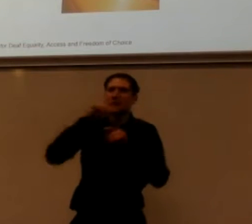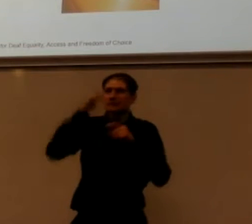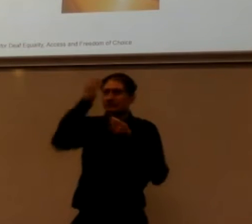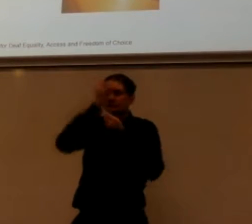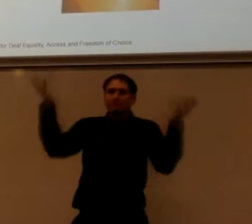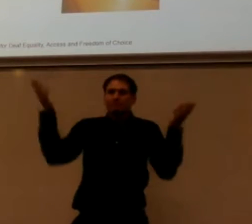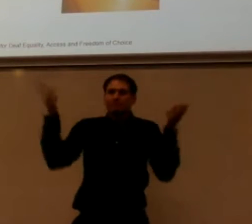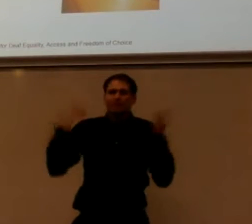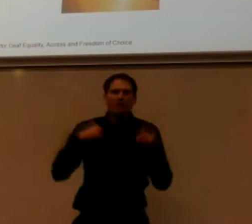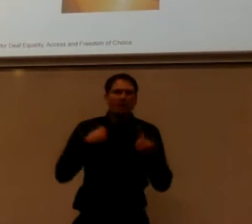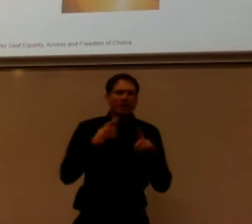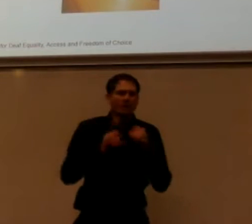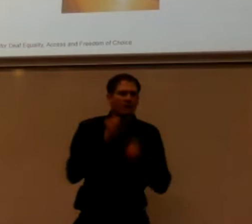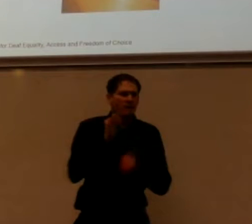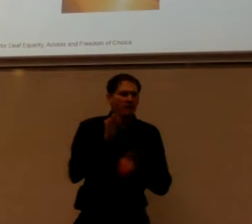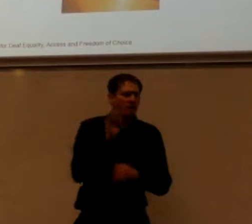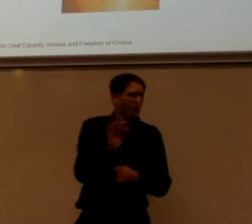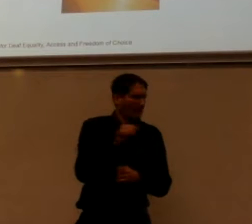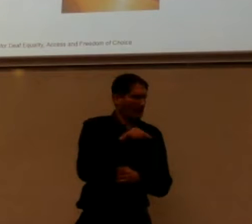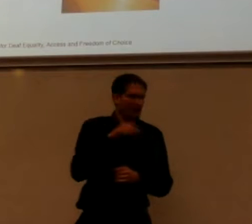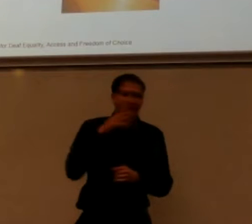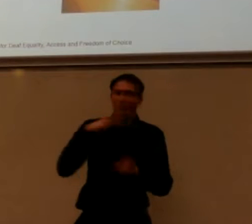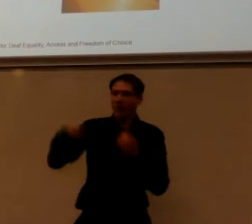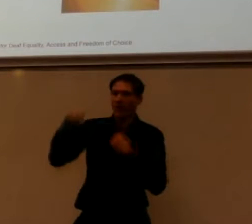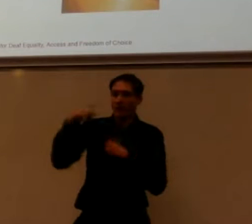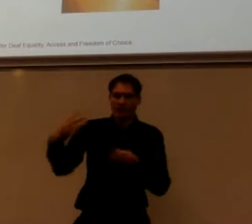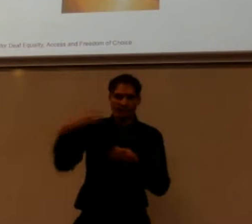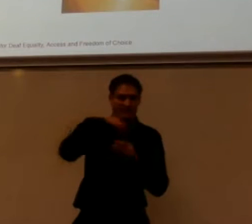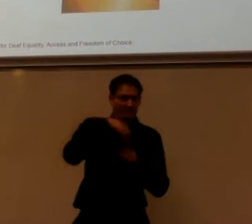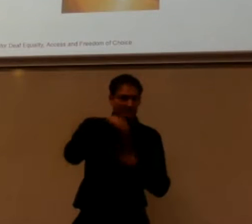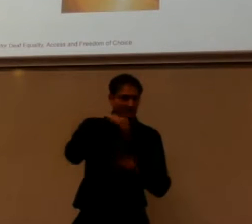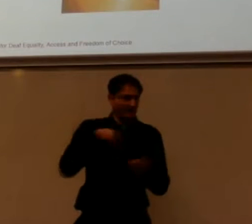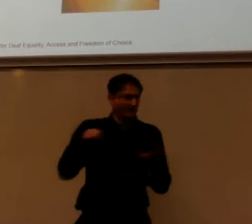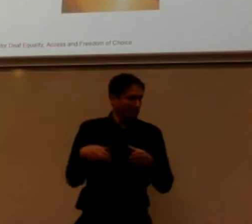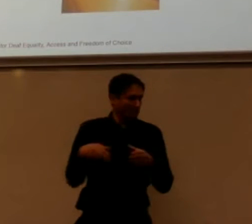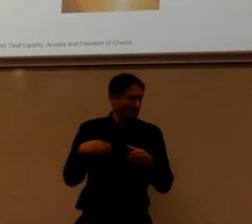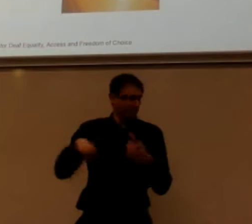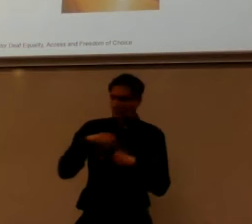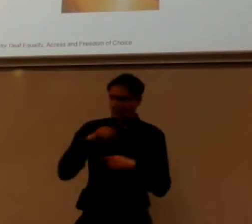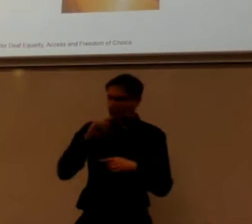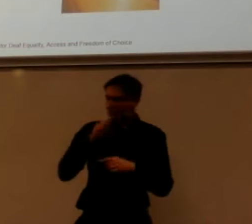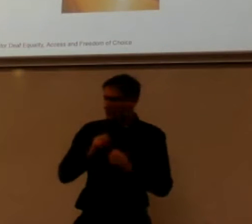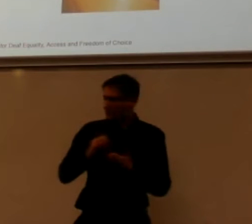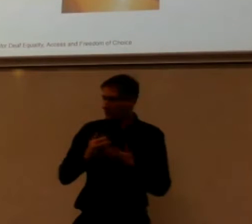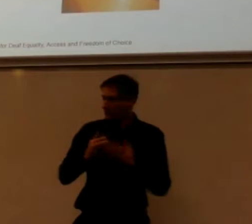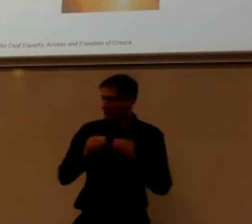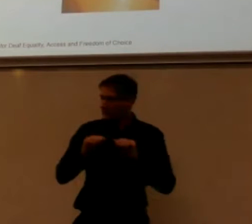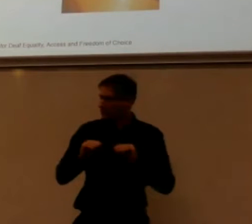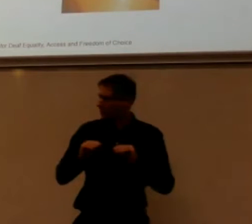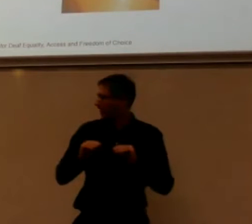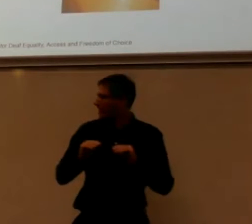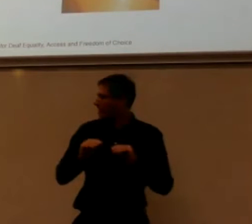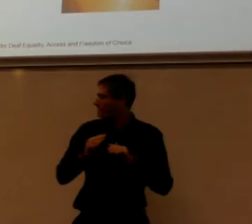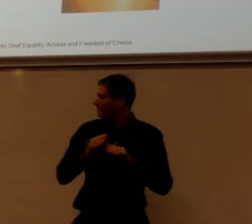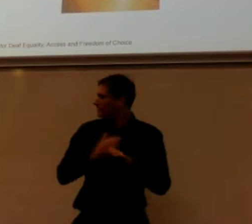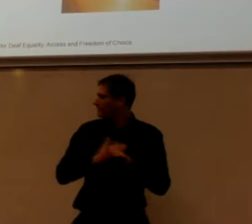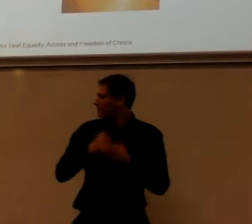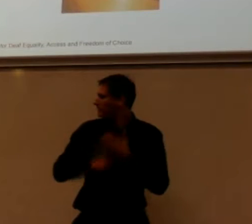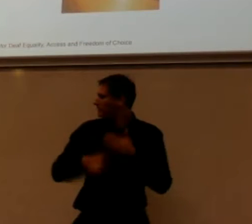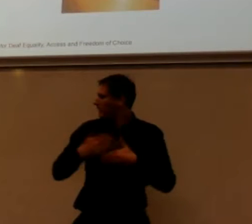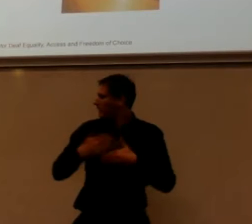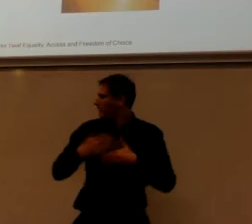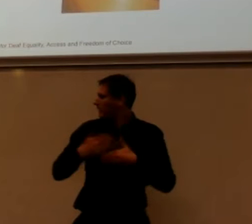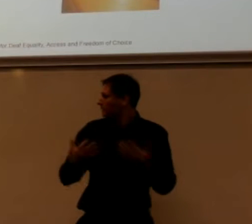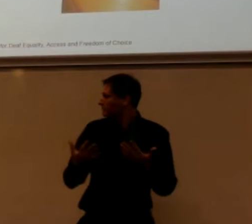I just want to make sure that people have the right information, and this is really my last question. Would people involved in that group, will they